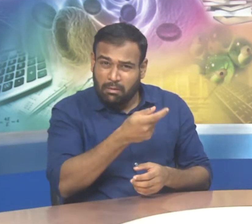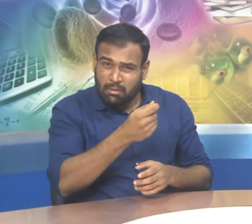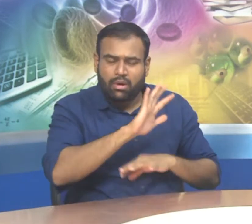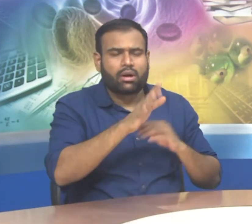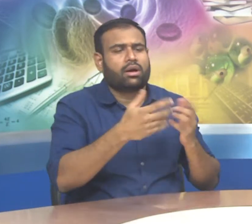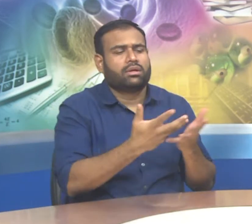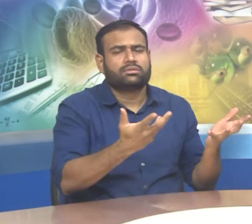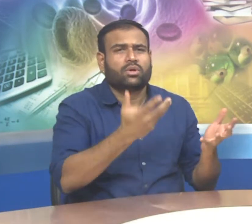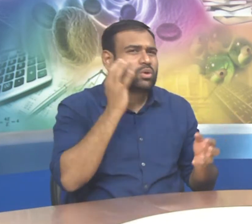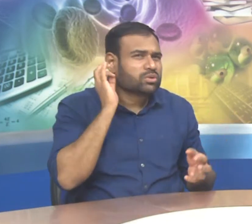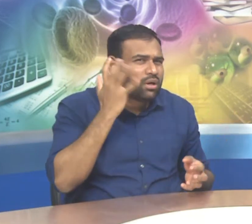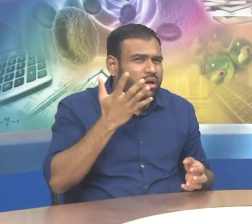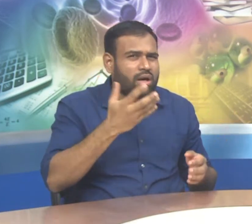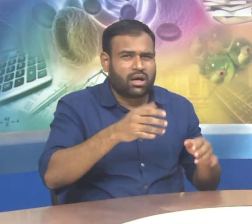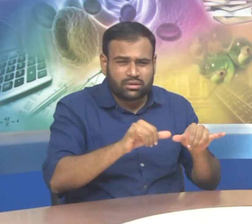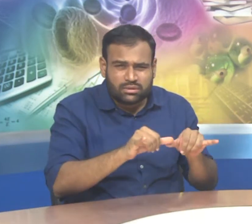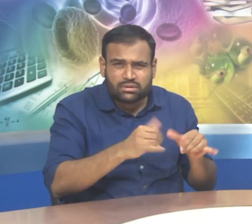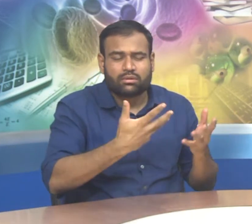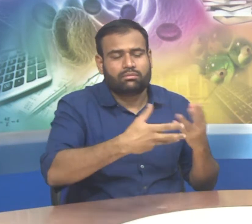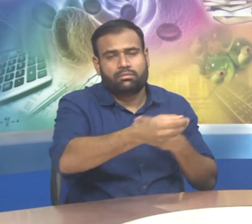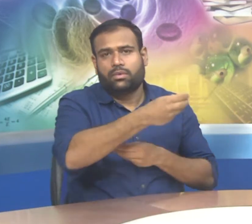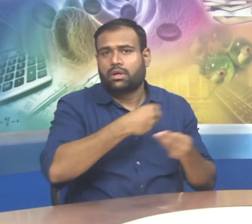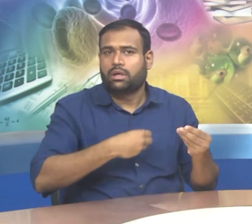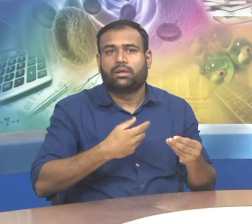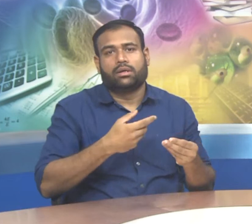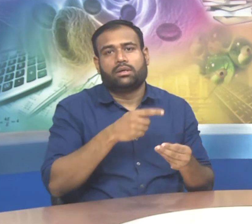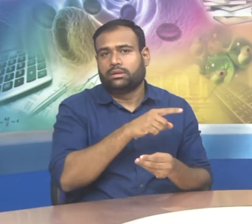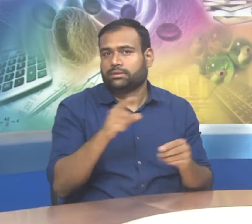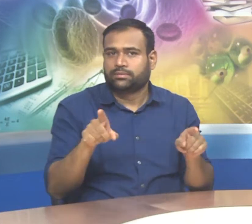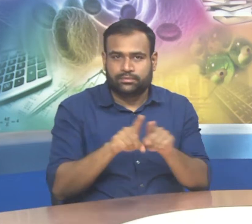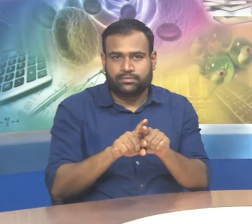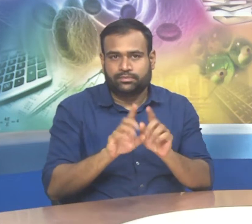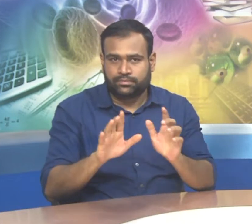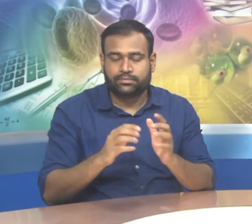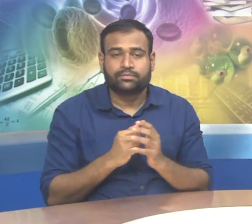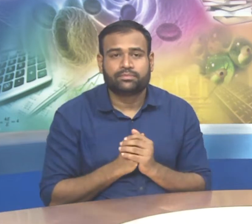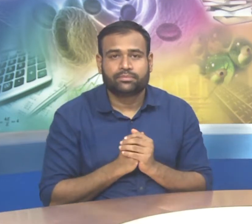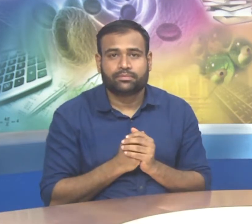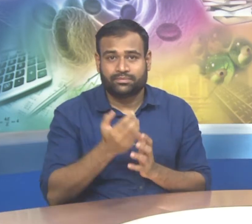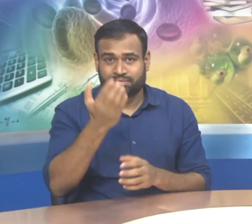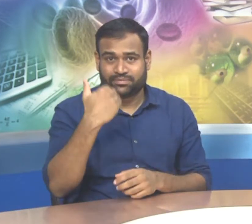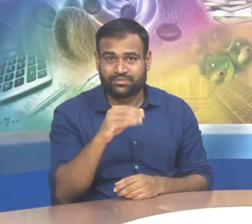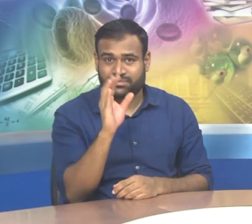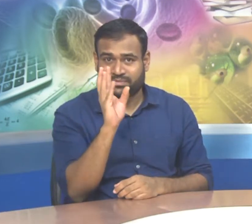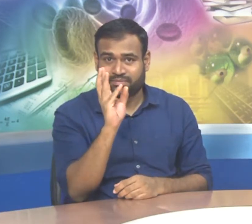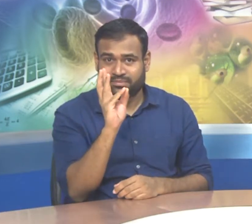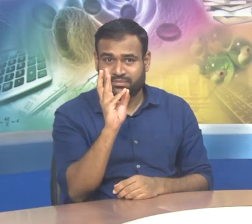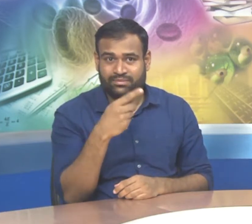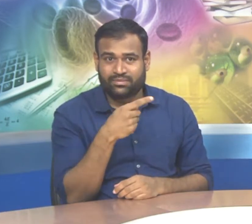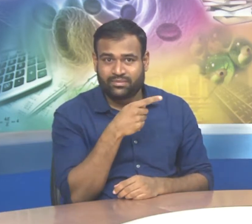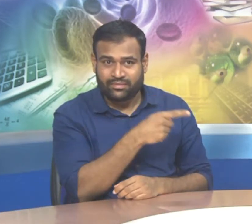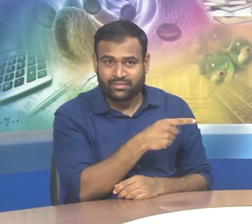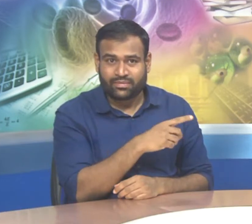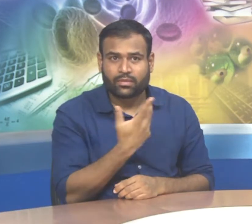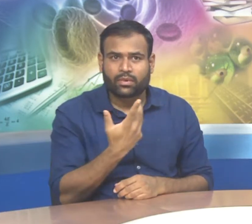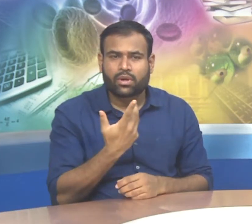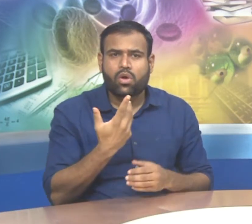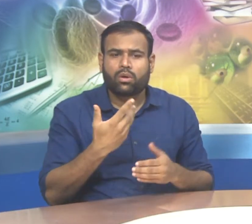So when we return our loan amount, then we can take back our jewelry, gold